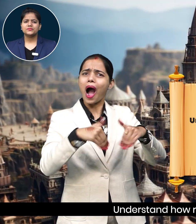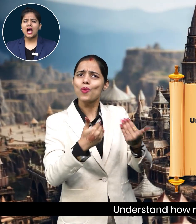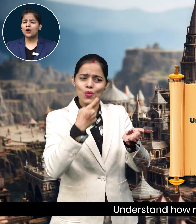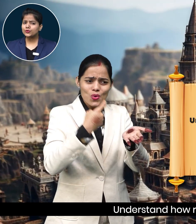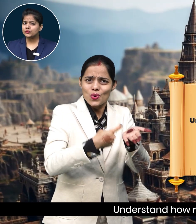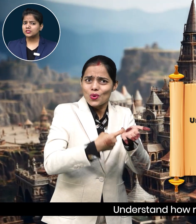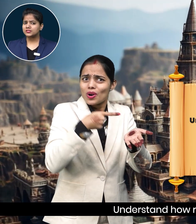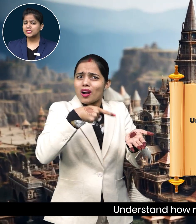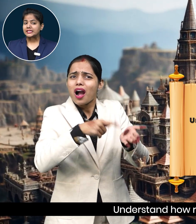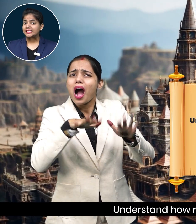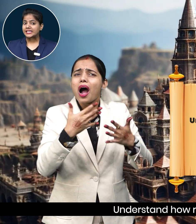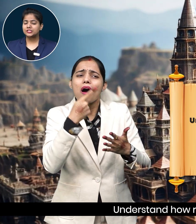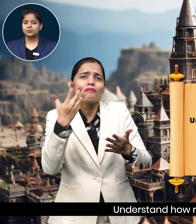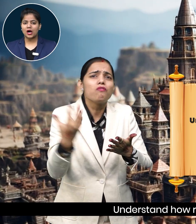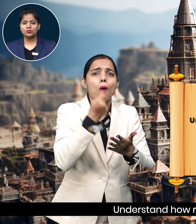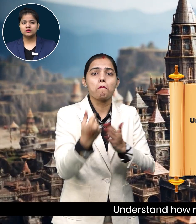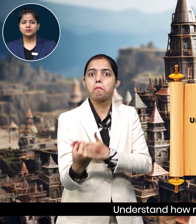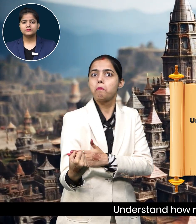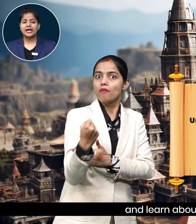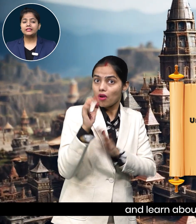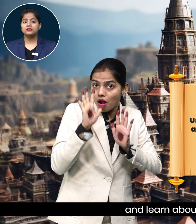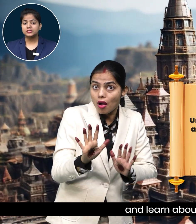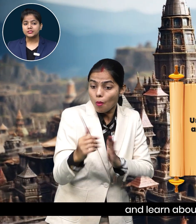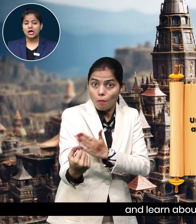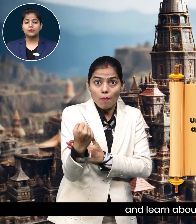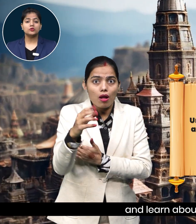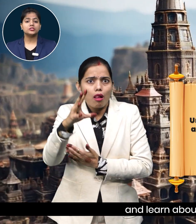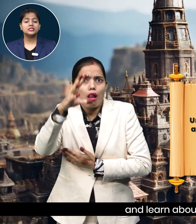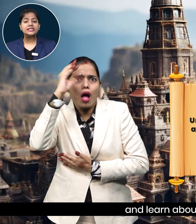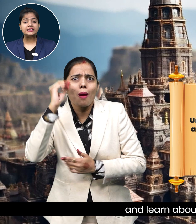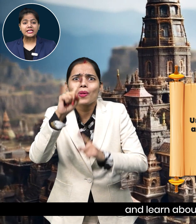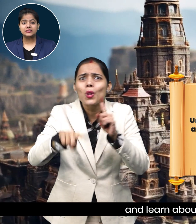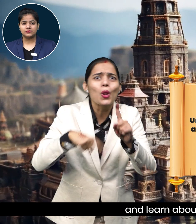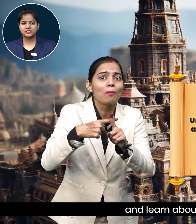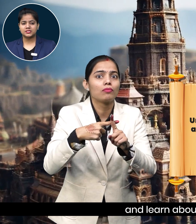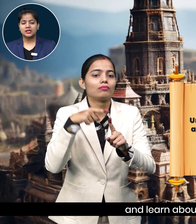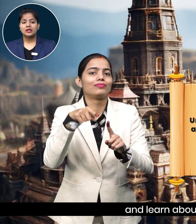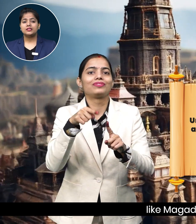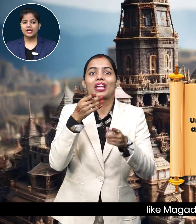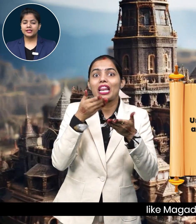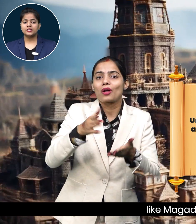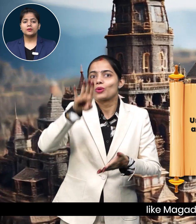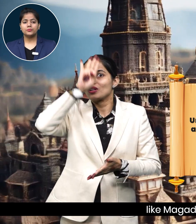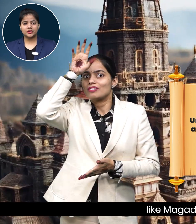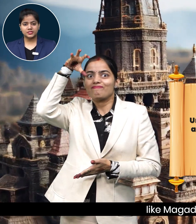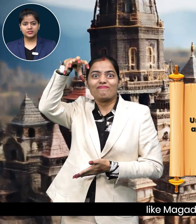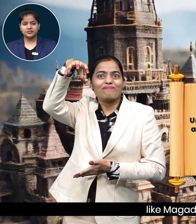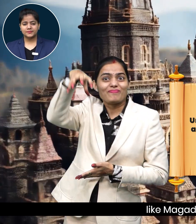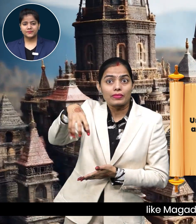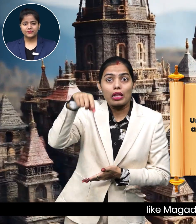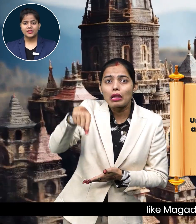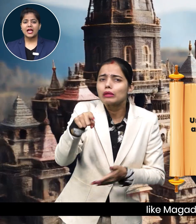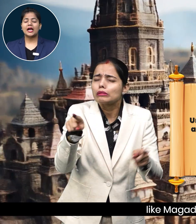understand how rulers gained power and learn about early kingdoms like